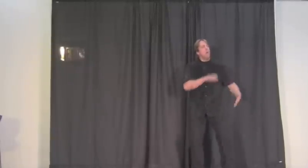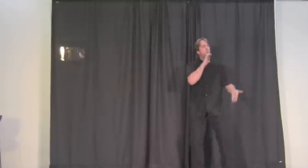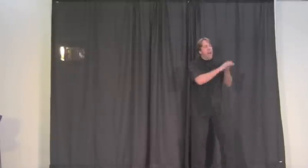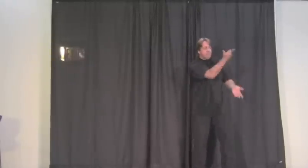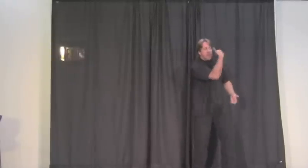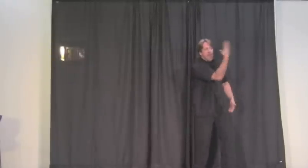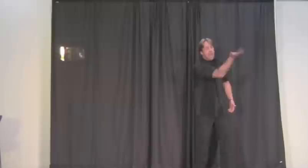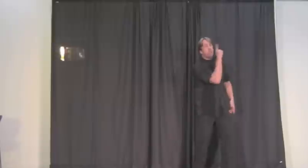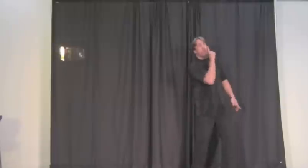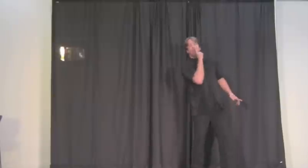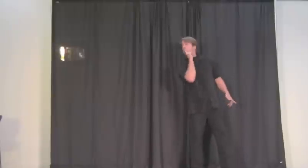Why? Come here!